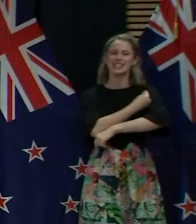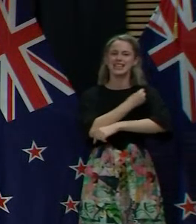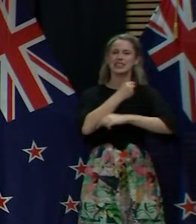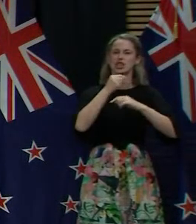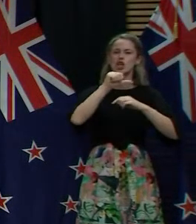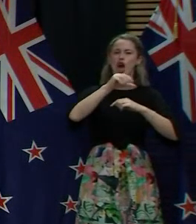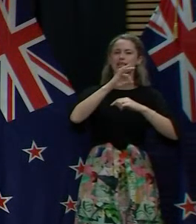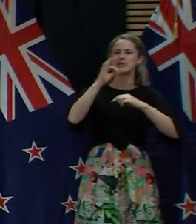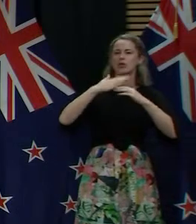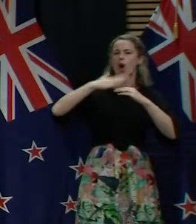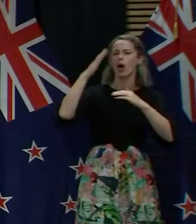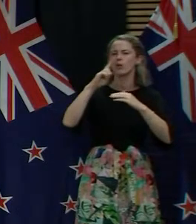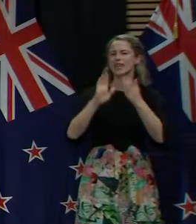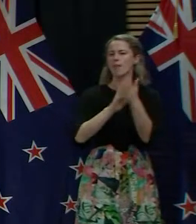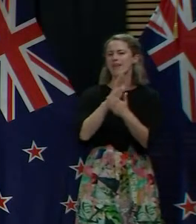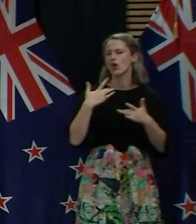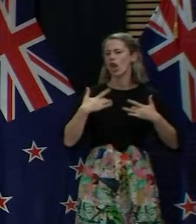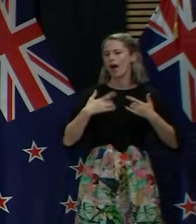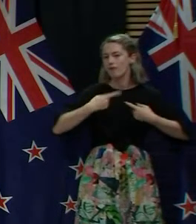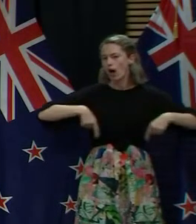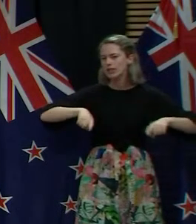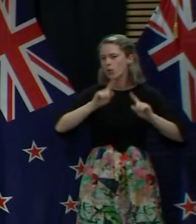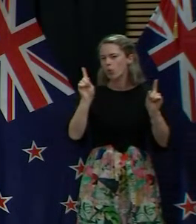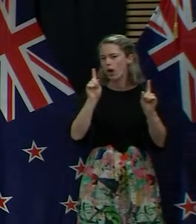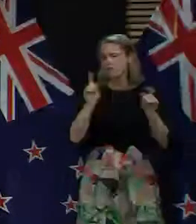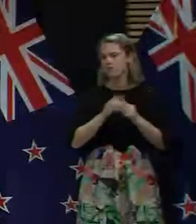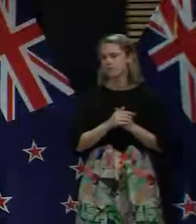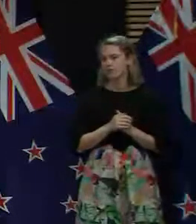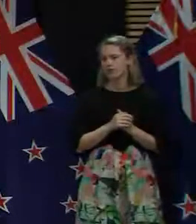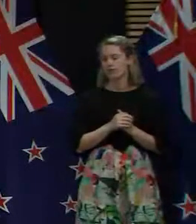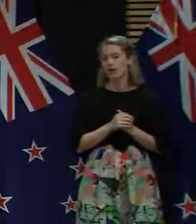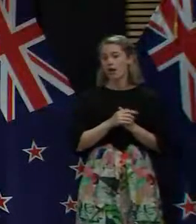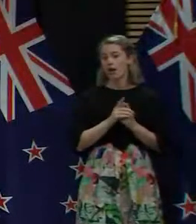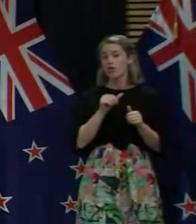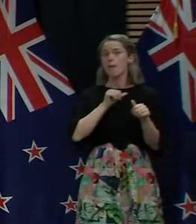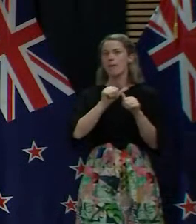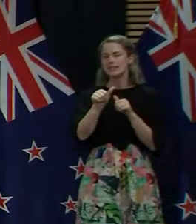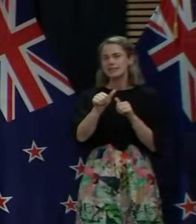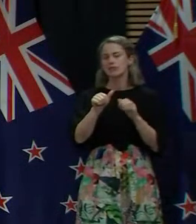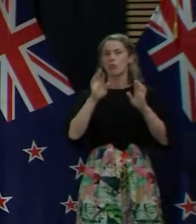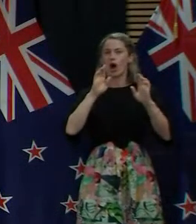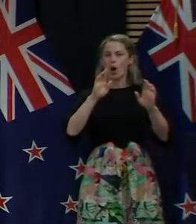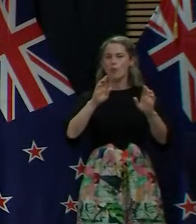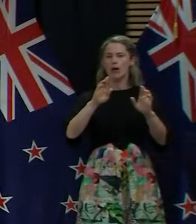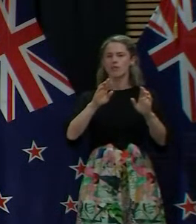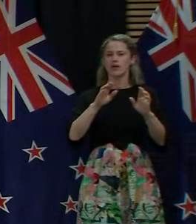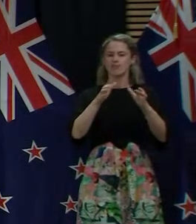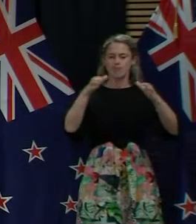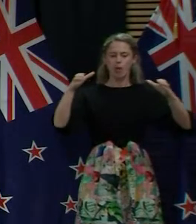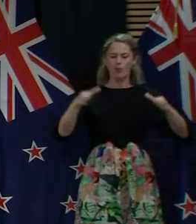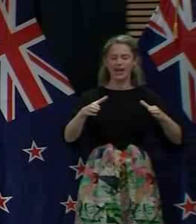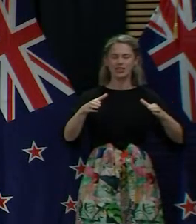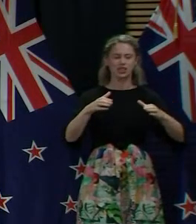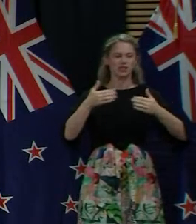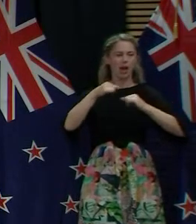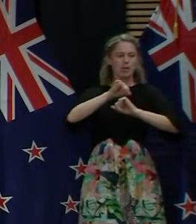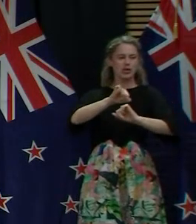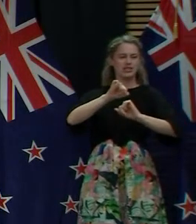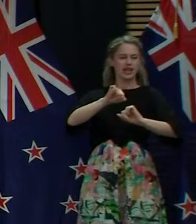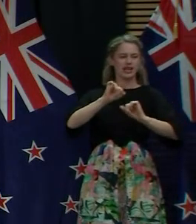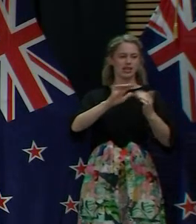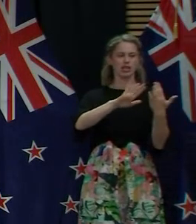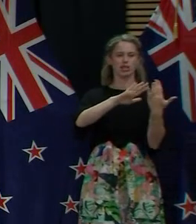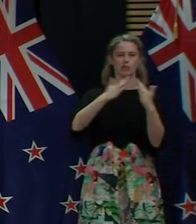in the 90s? Well, the best outcome would be what is called population immunity. This is where enough people are vaccinated that the virus simply